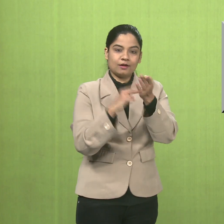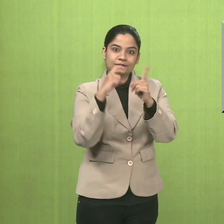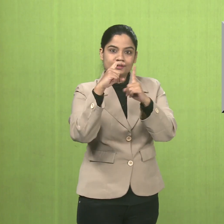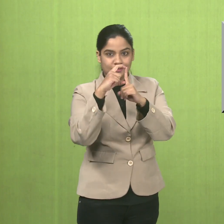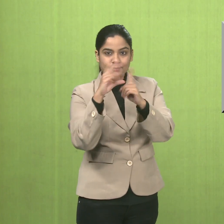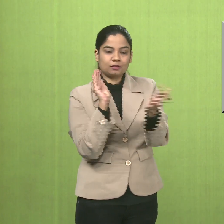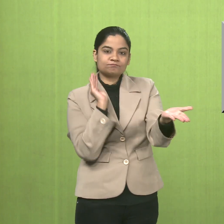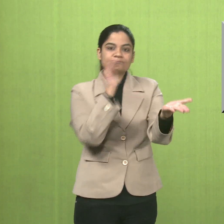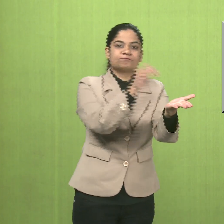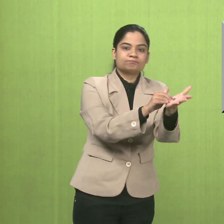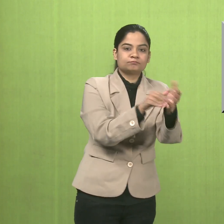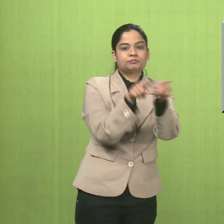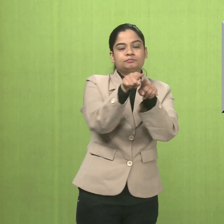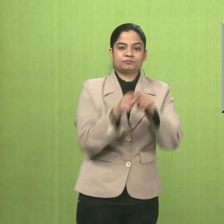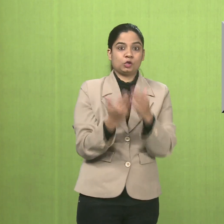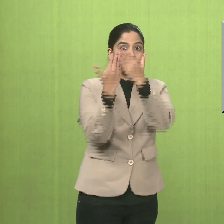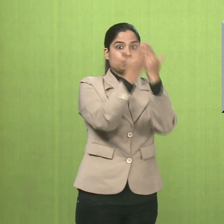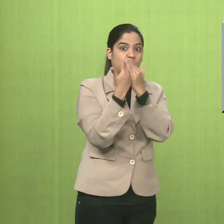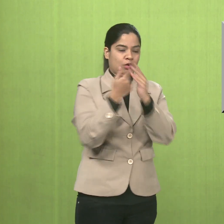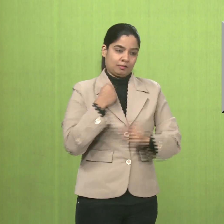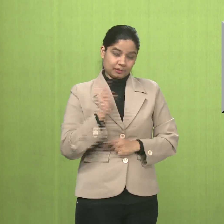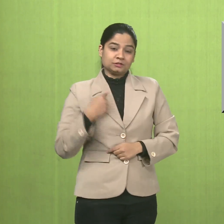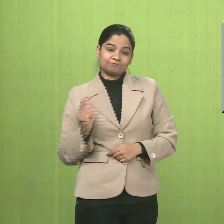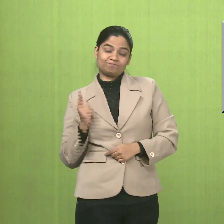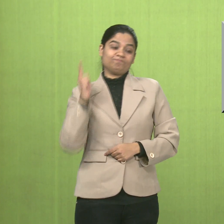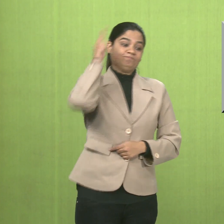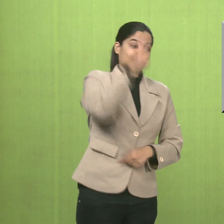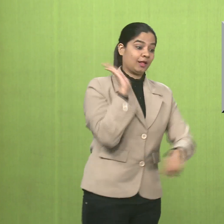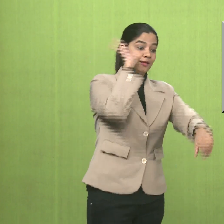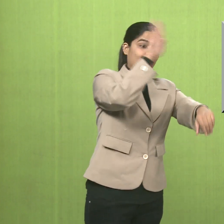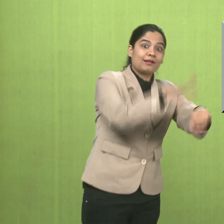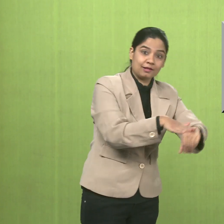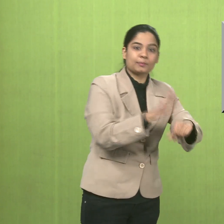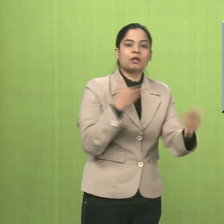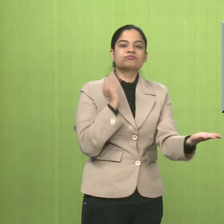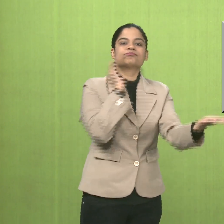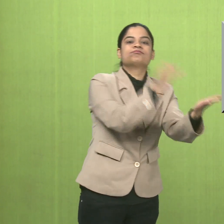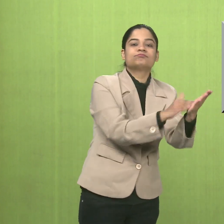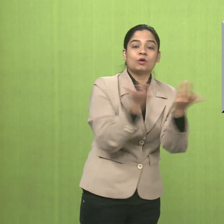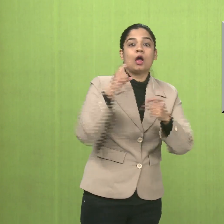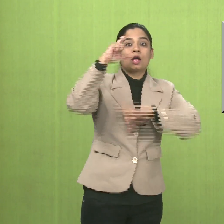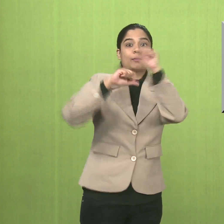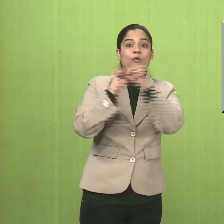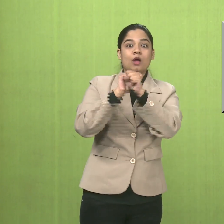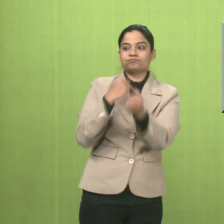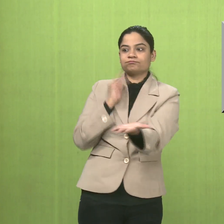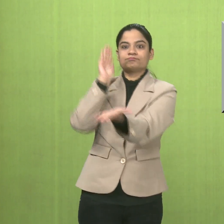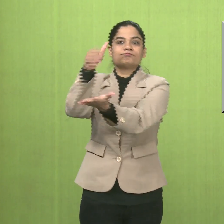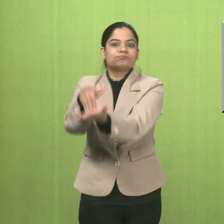Attend, to be present at an event, a meeting, or a function, to come somewhere. For example,